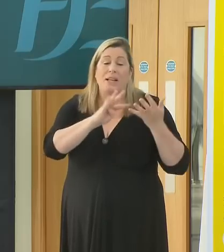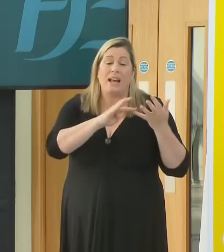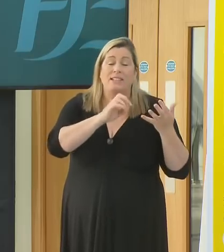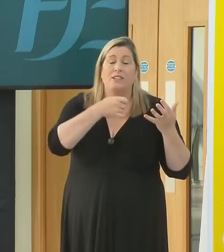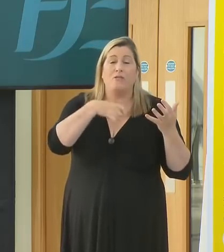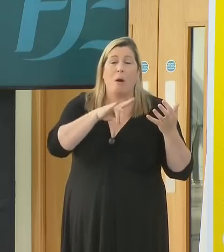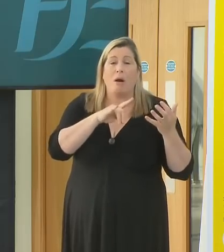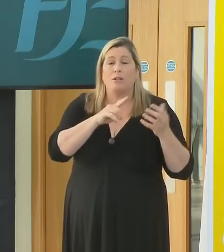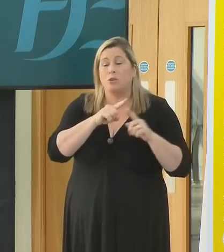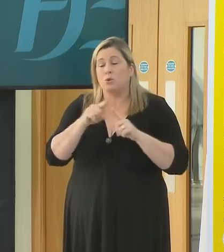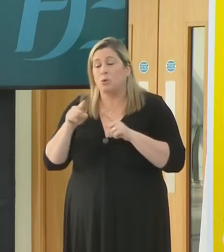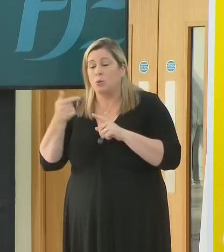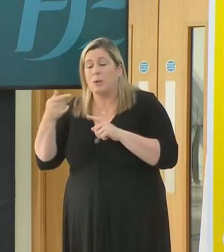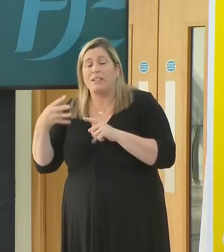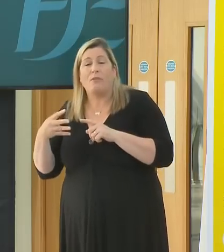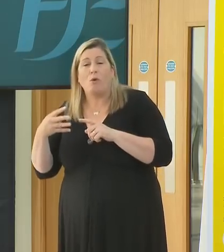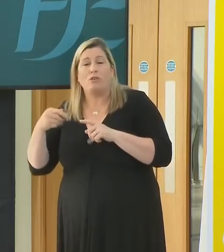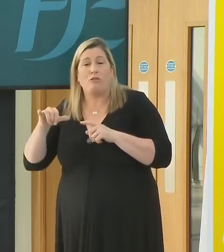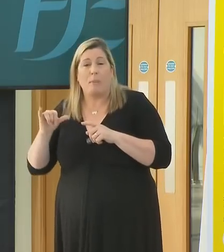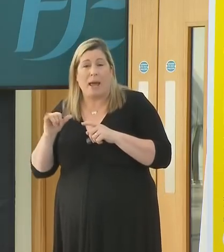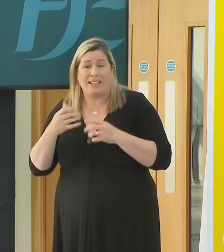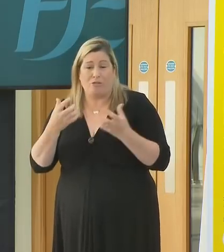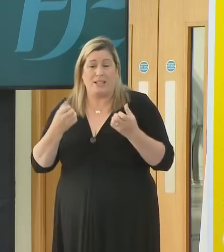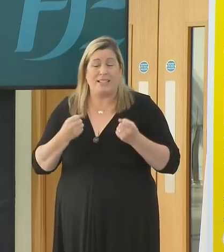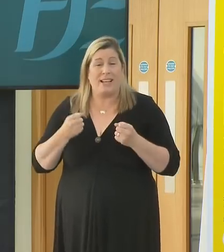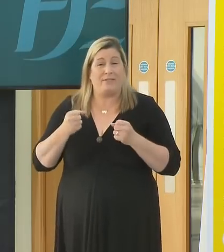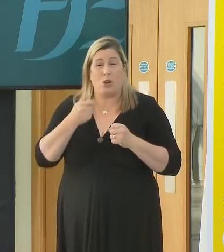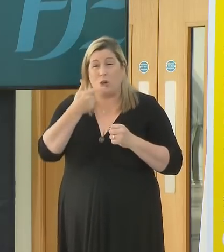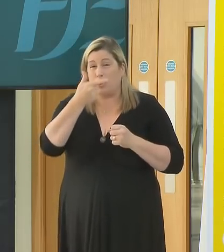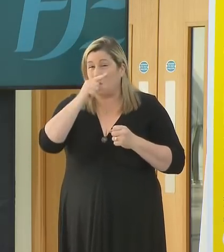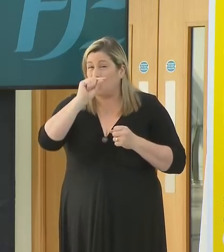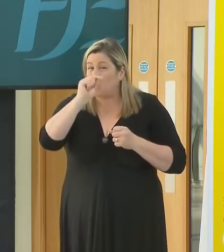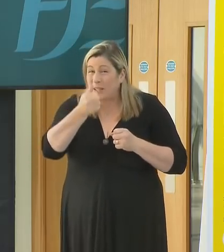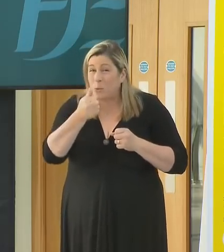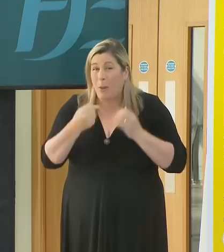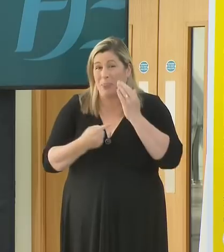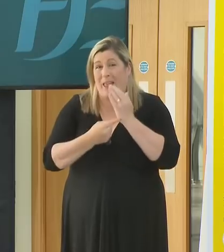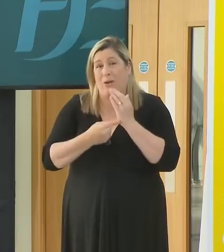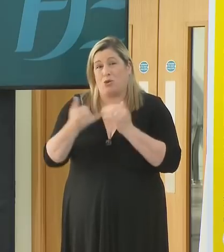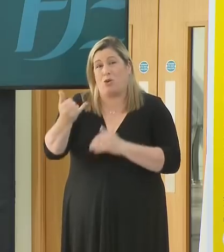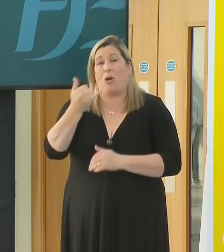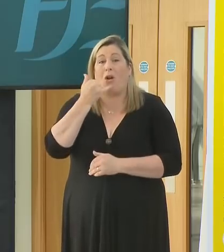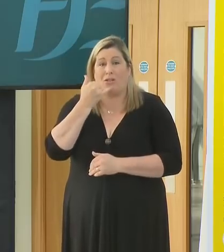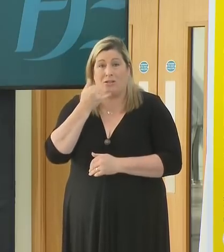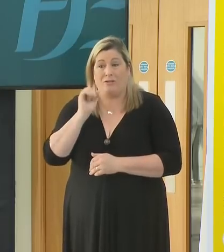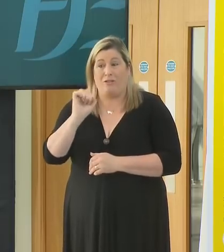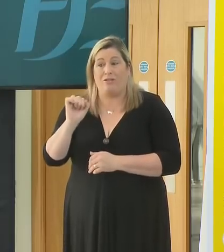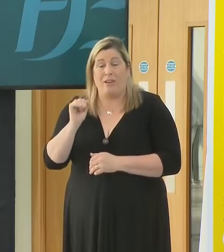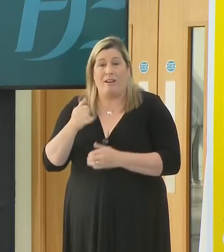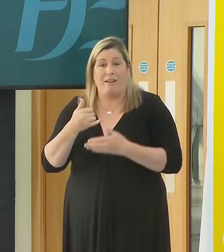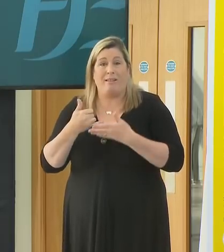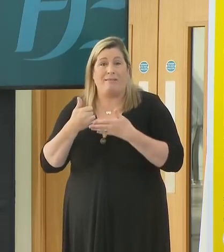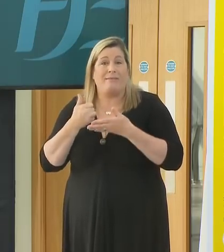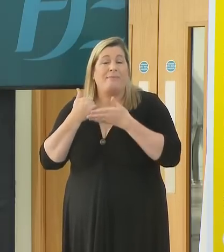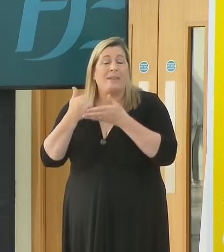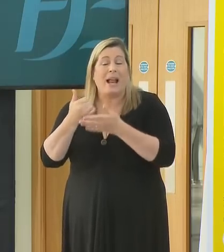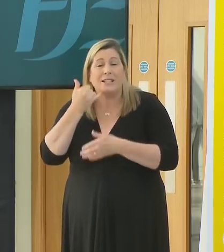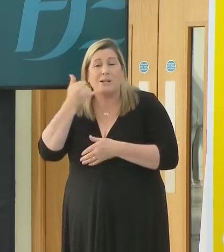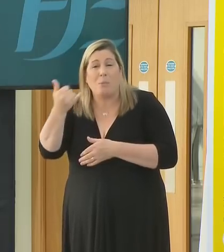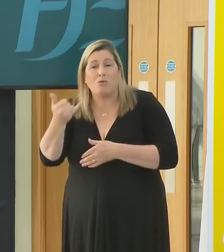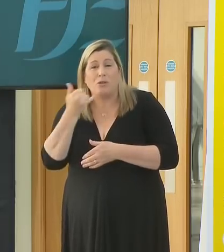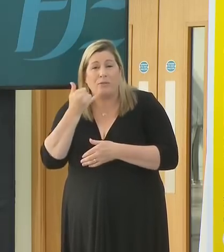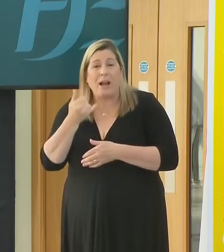May, they have received over 21,000 calls to their helpline and have been delivering